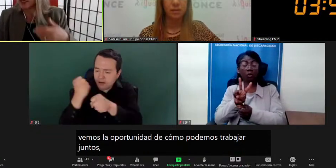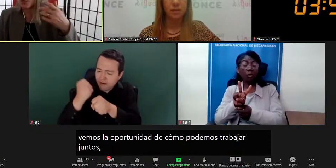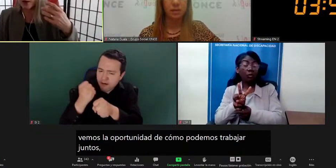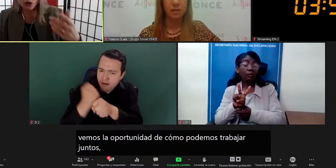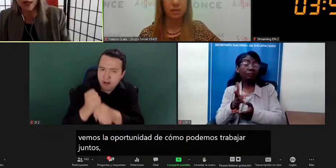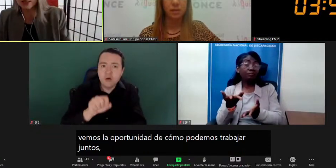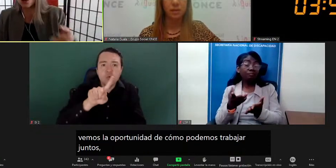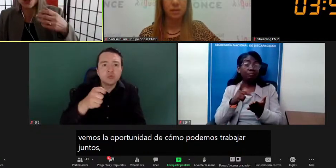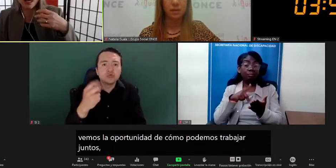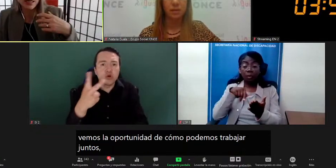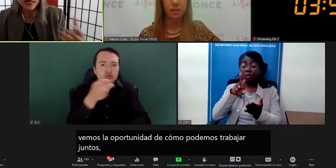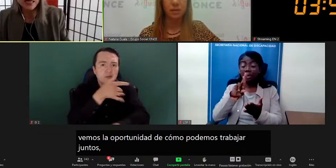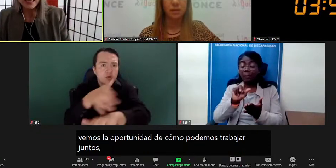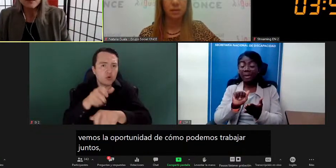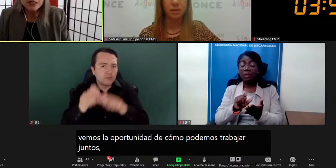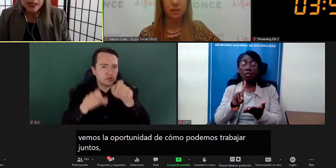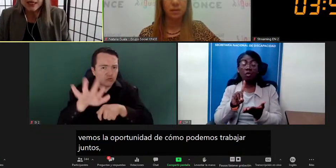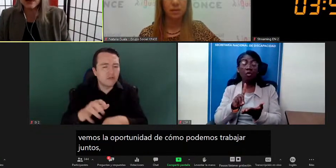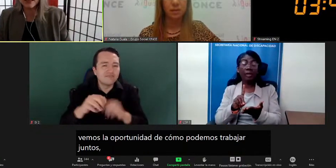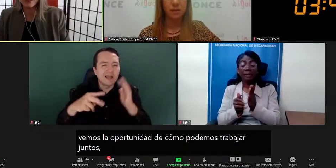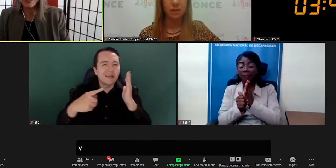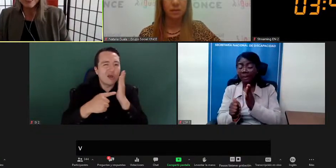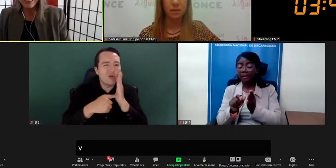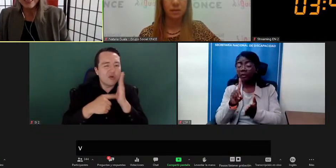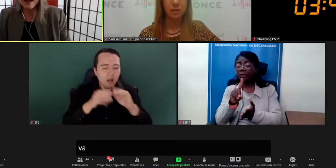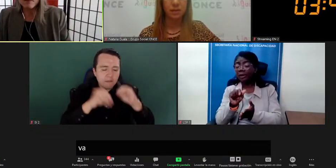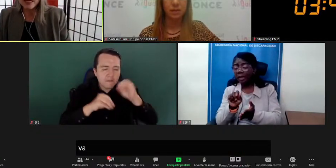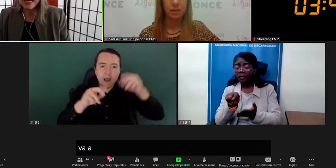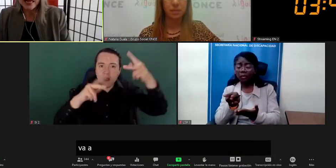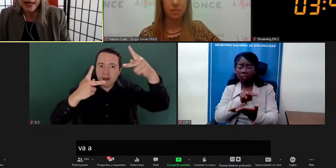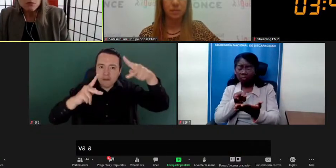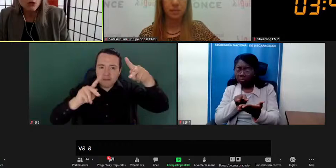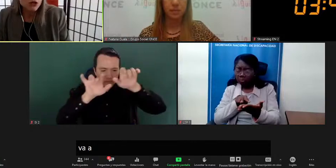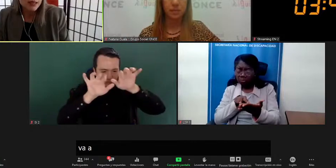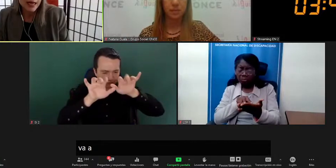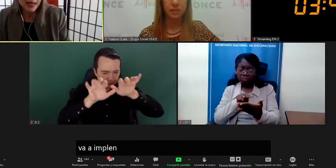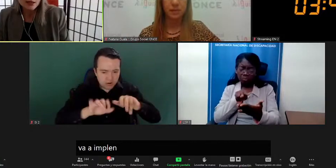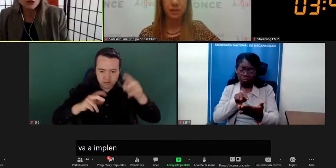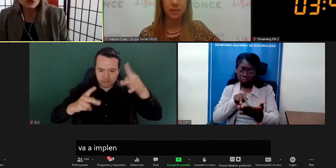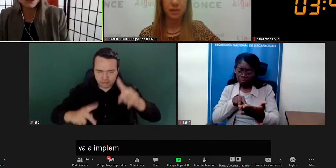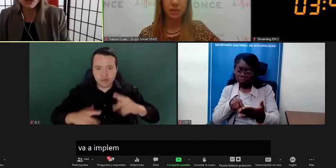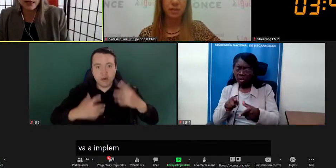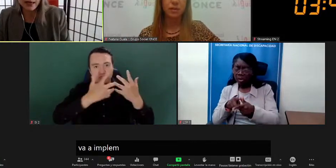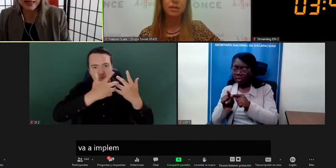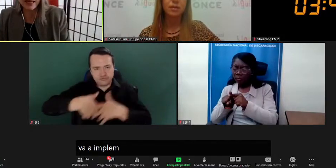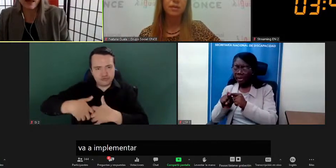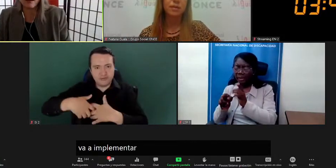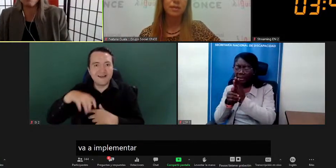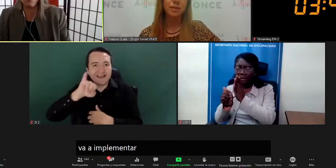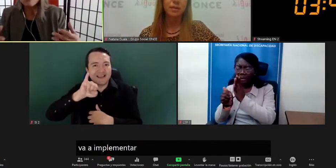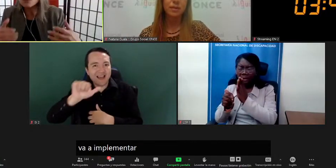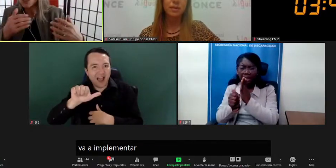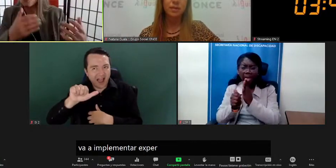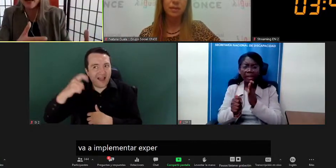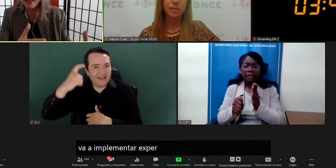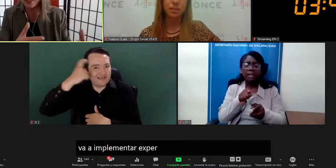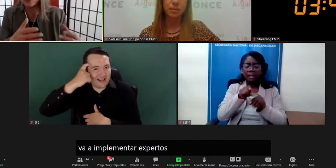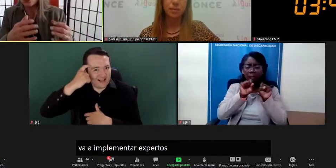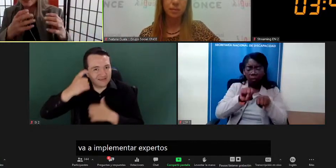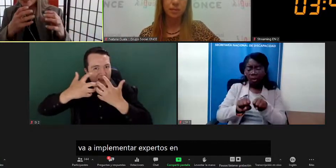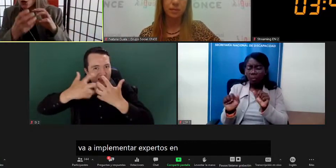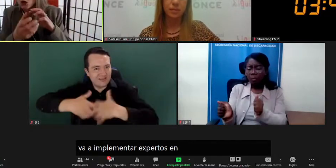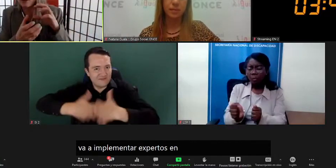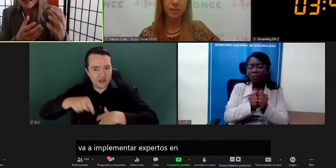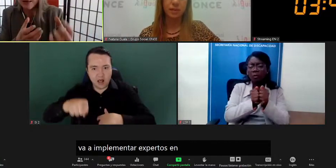than 1.5 technology workers for developers machine learners data programmers and